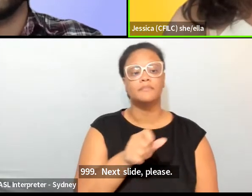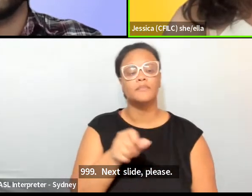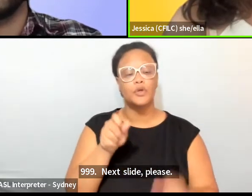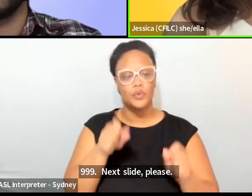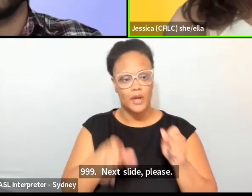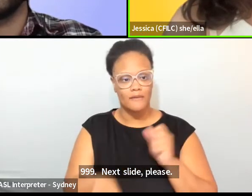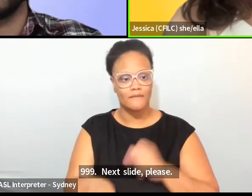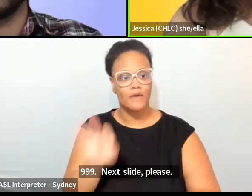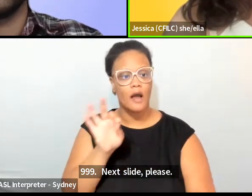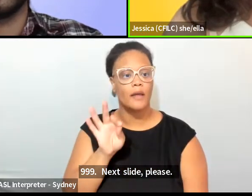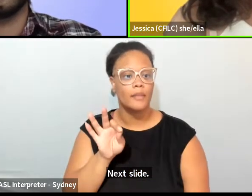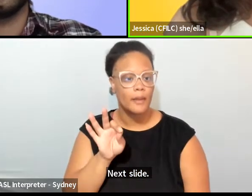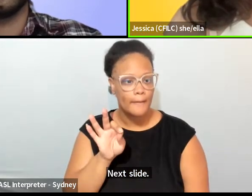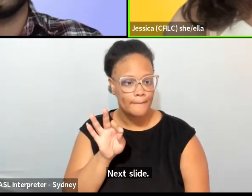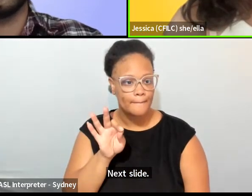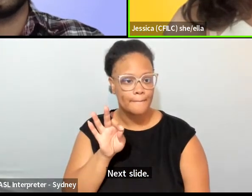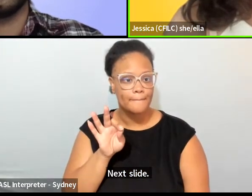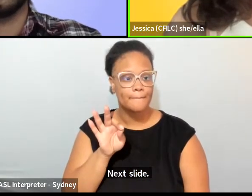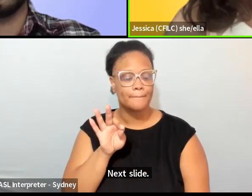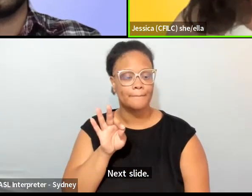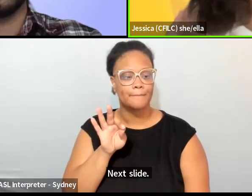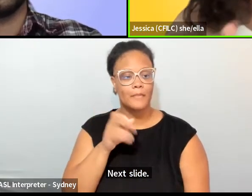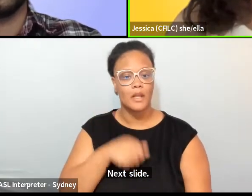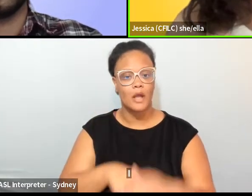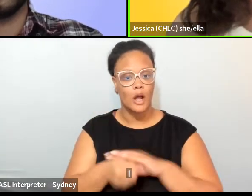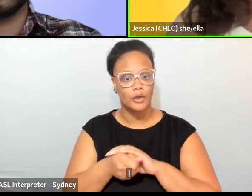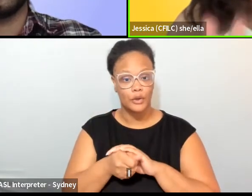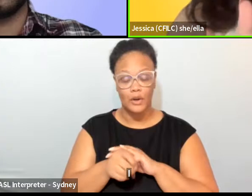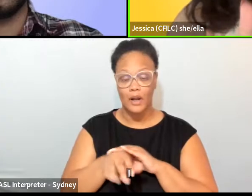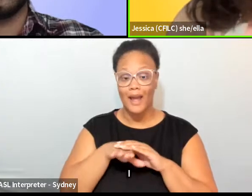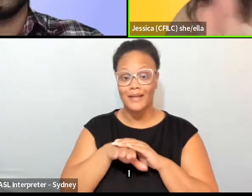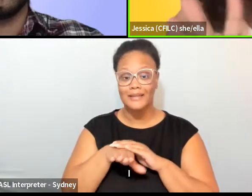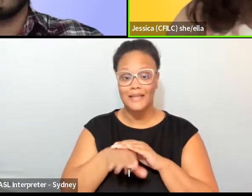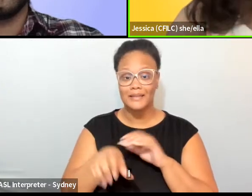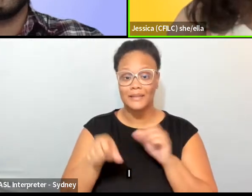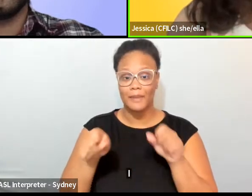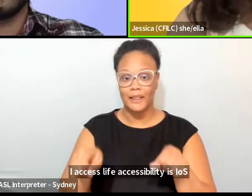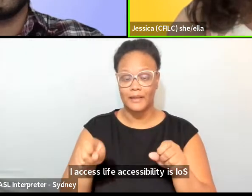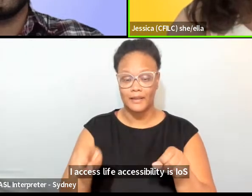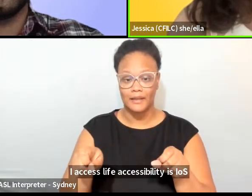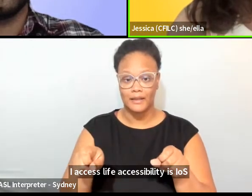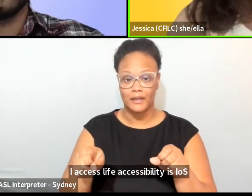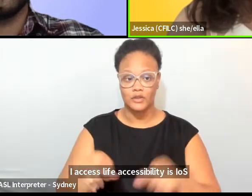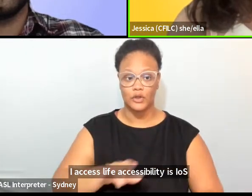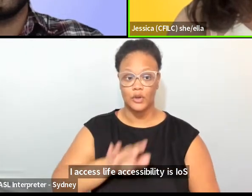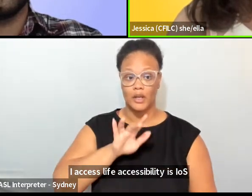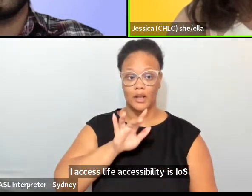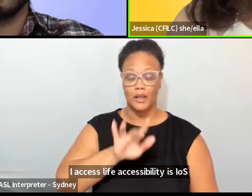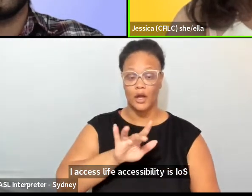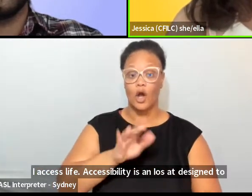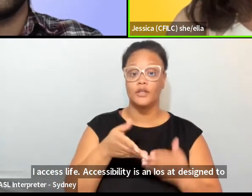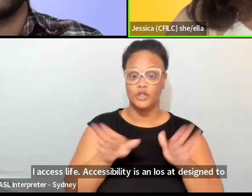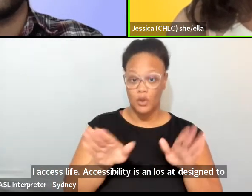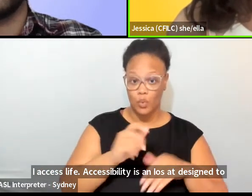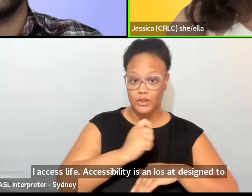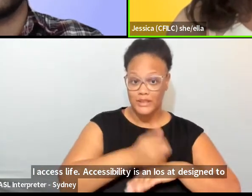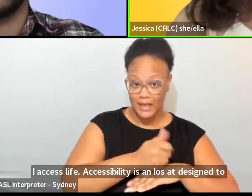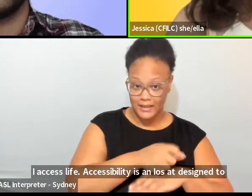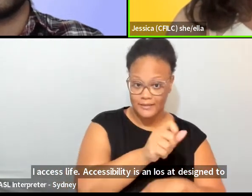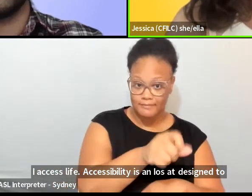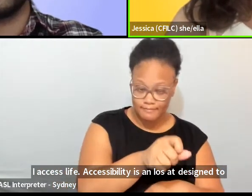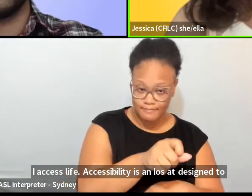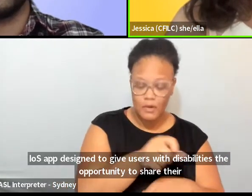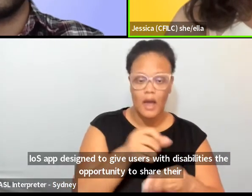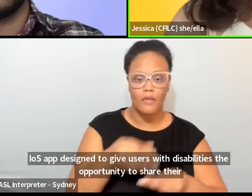found in the accessibility portion. So once you go into your general settings, you would go